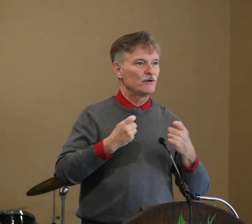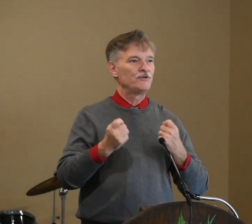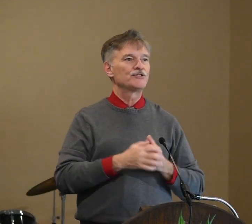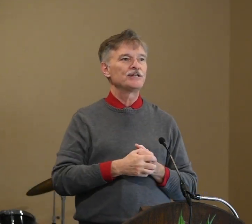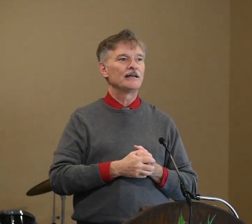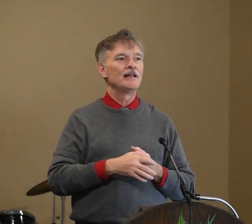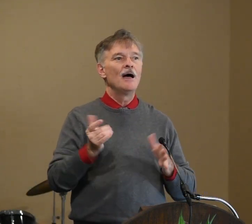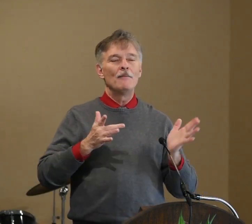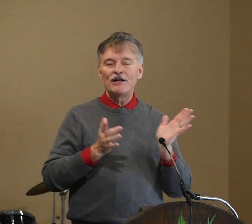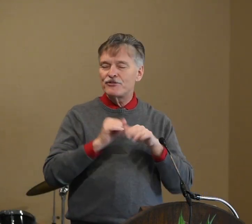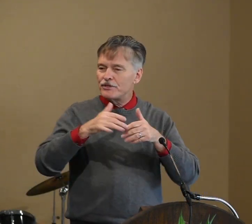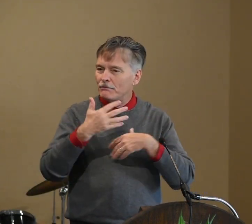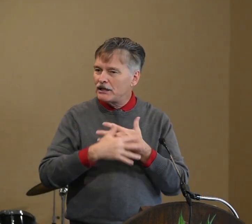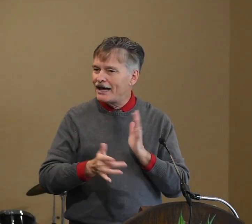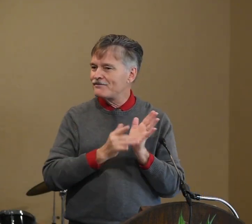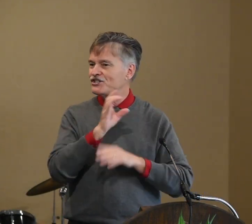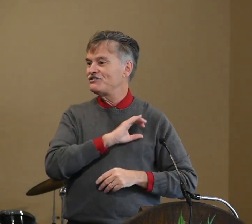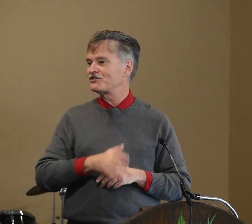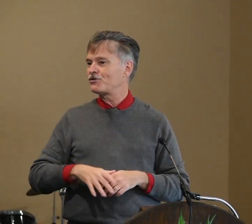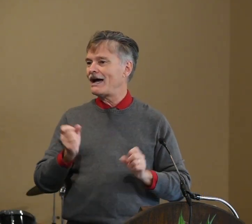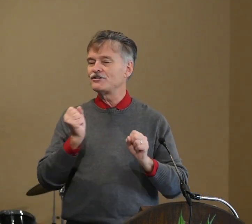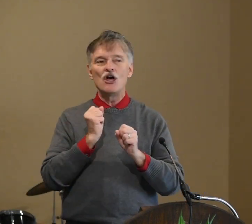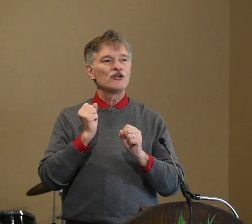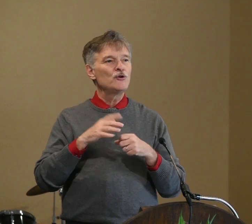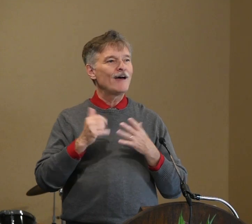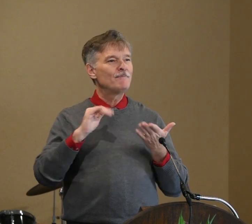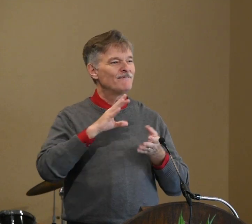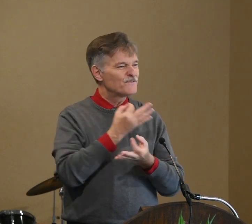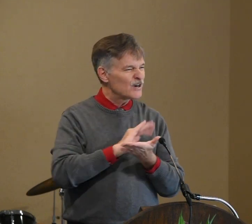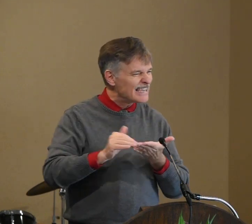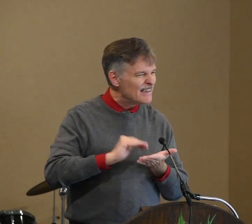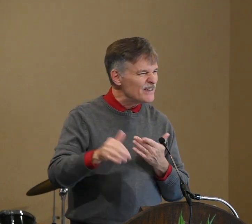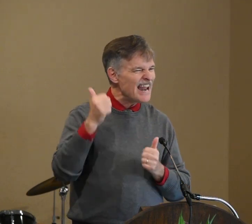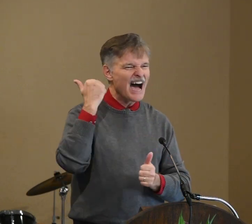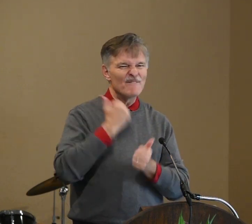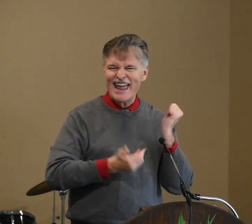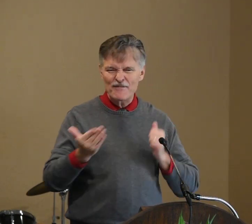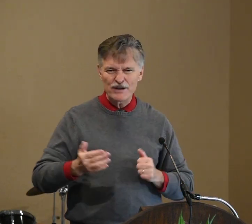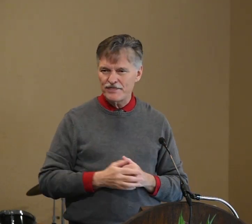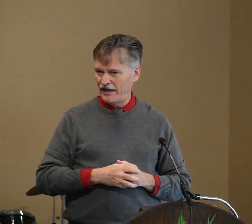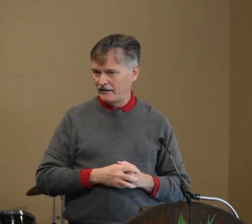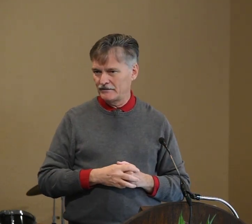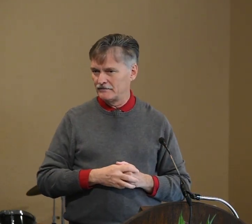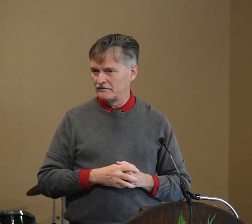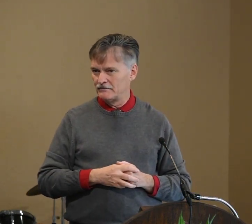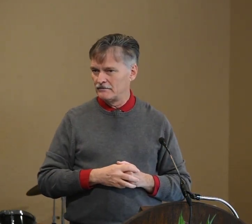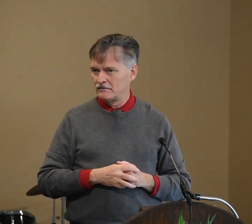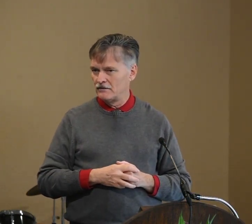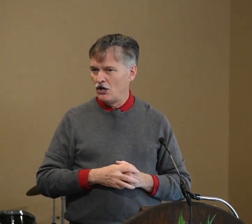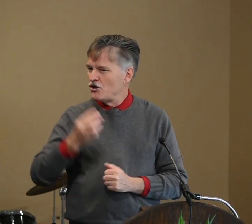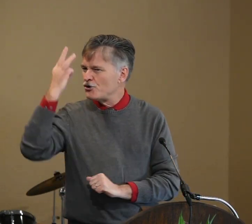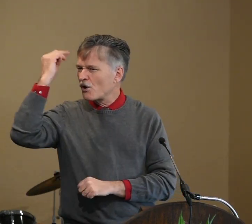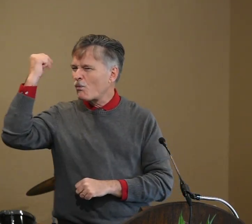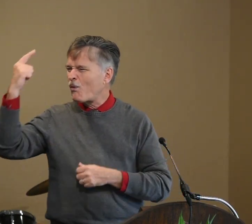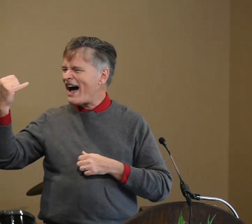of your sin. But through the blood of Jesus Christ, you have been forgiven of everything. Your